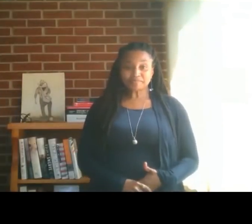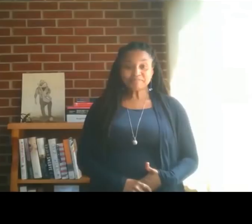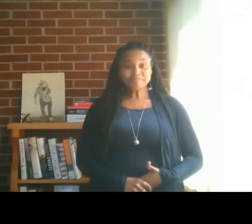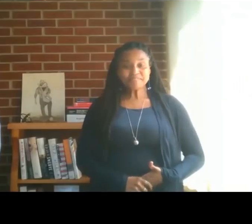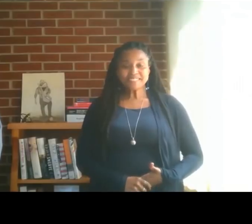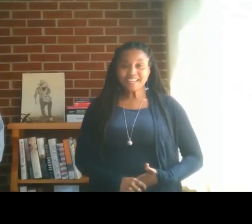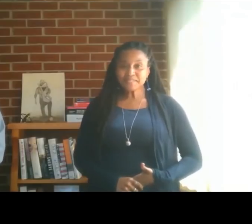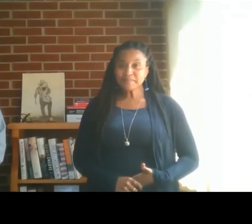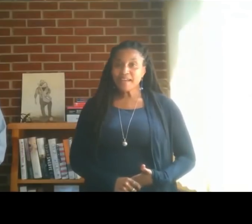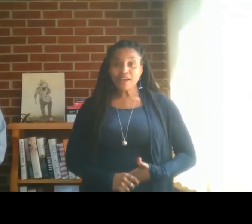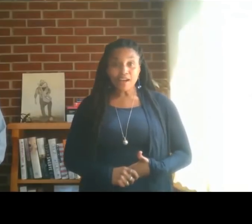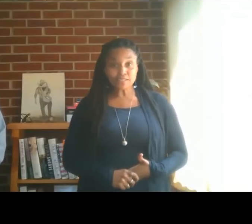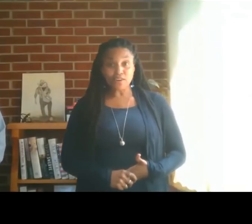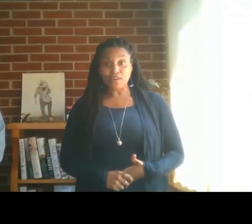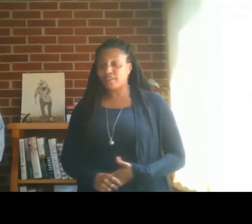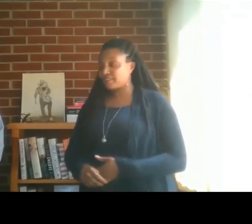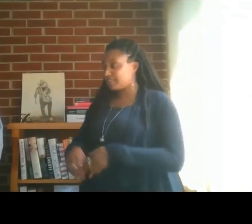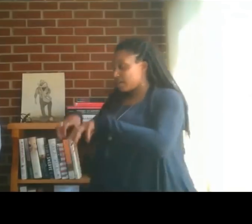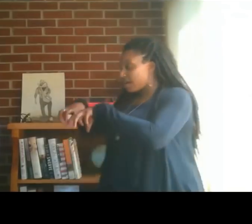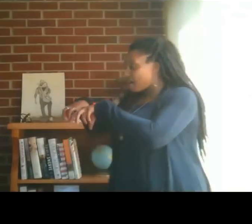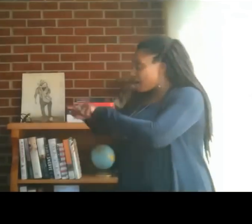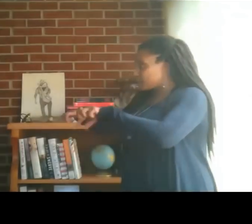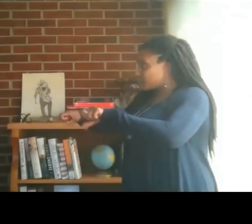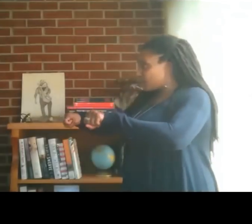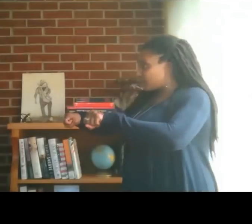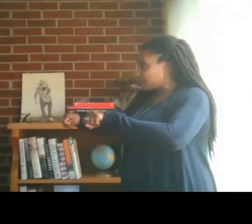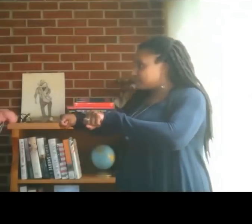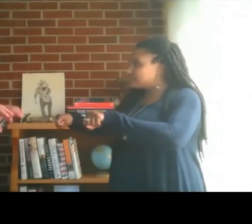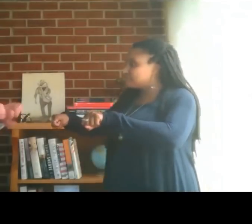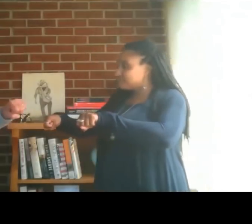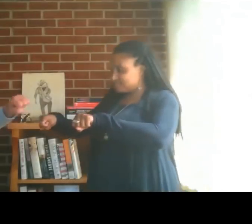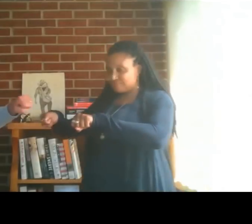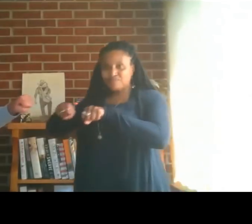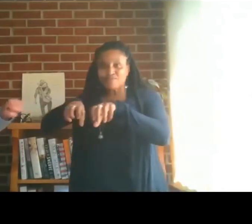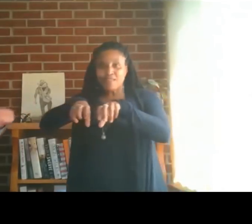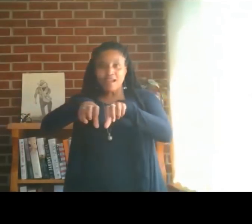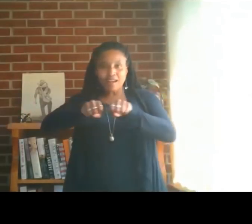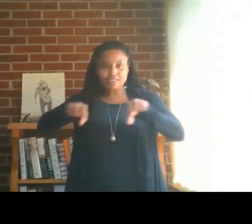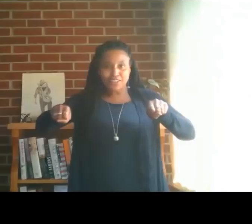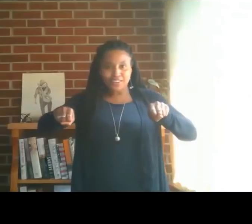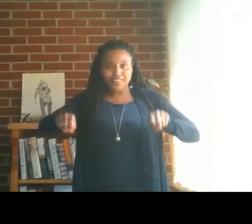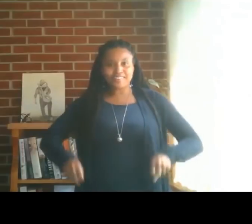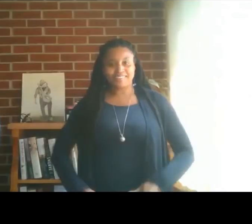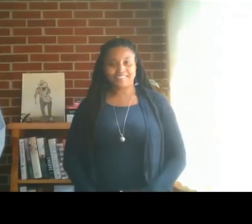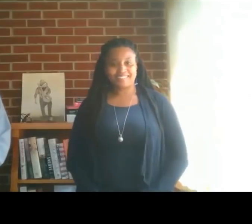Okay. Next, we have hot dog. Hot dog. Hot